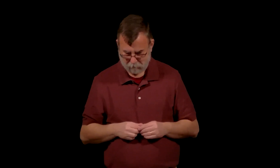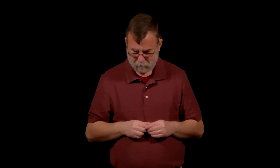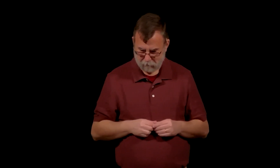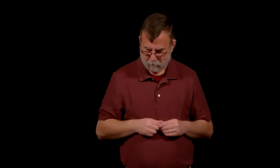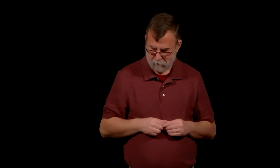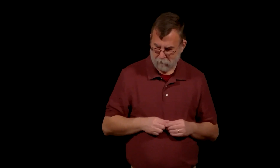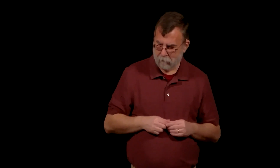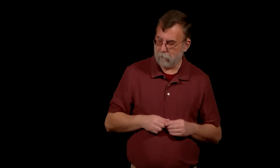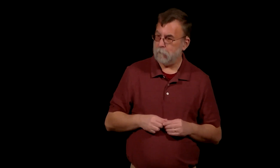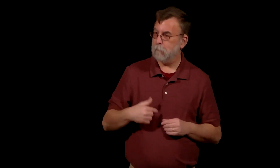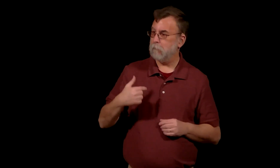tendencies.